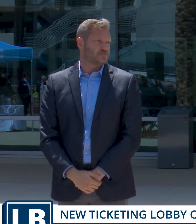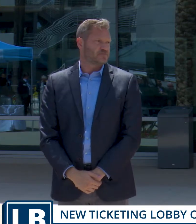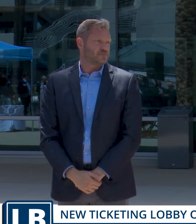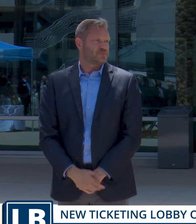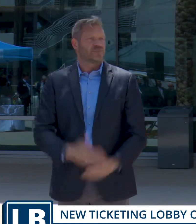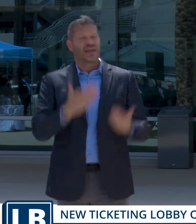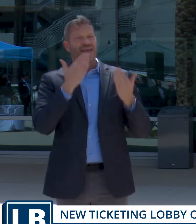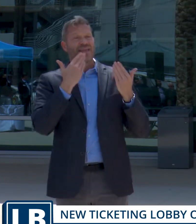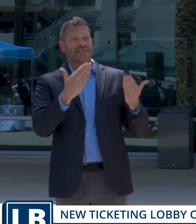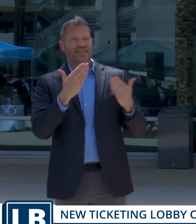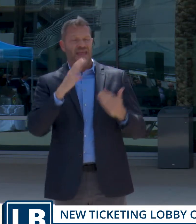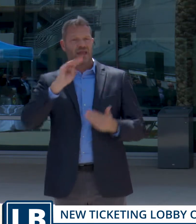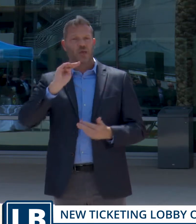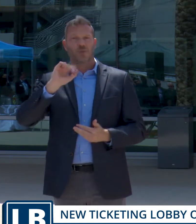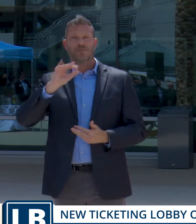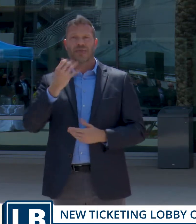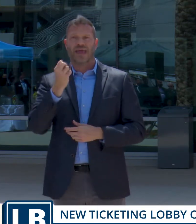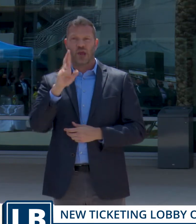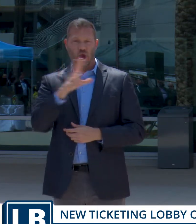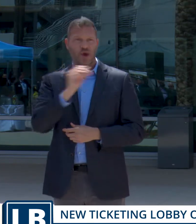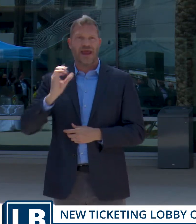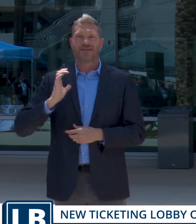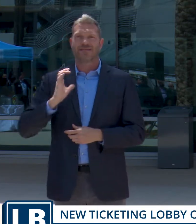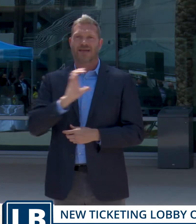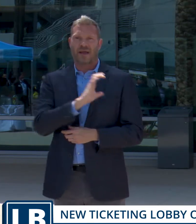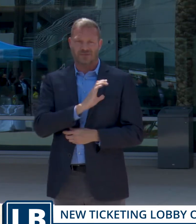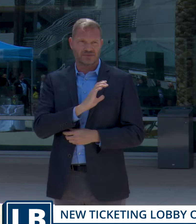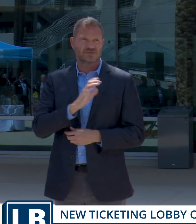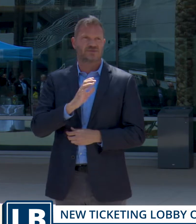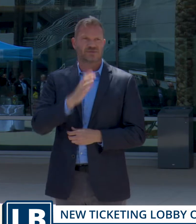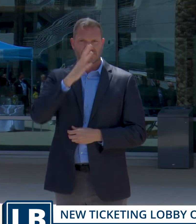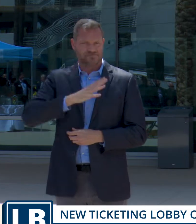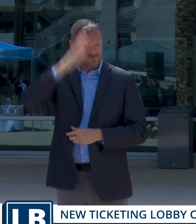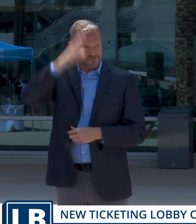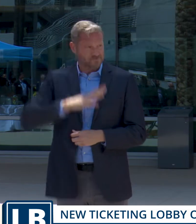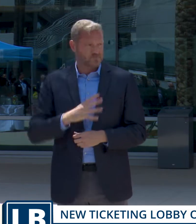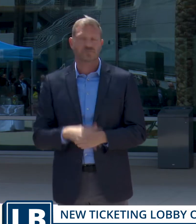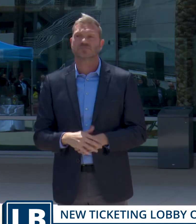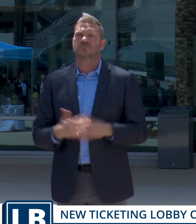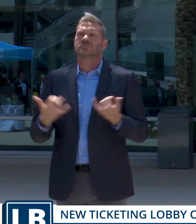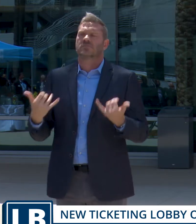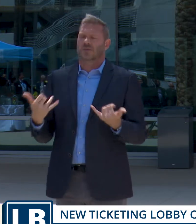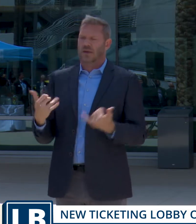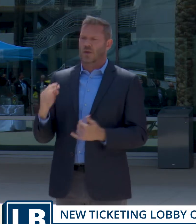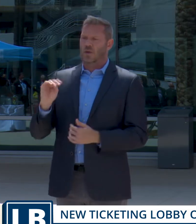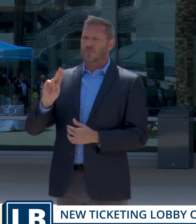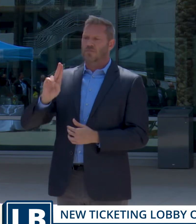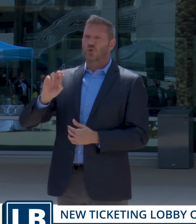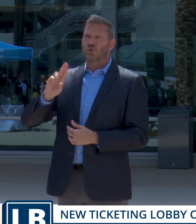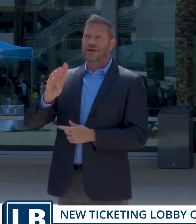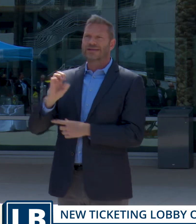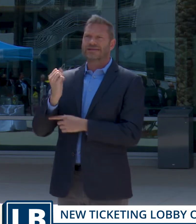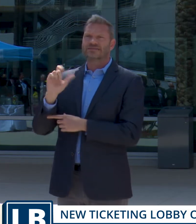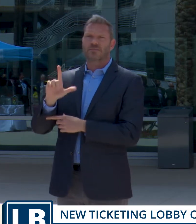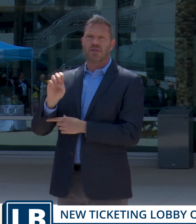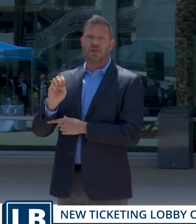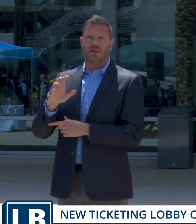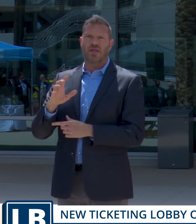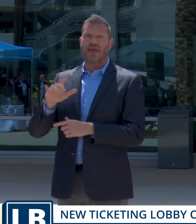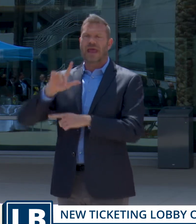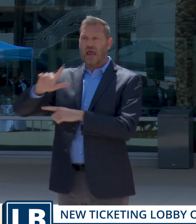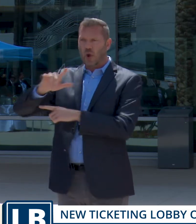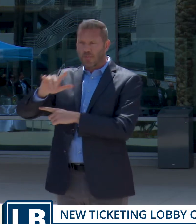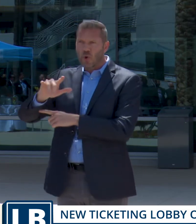Thank you, Mayor and council members. So as a municipal airport, we are uniquely positioned to